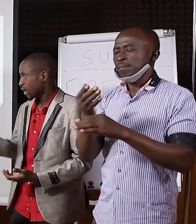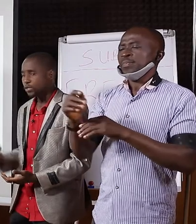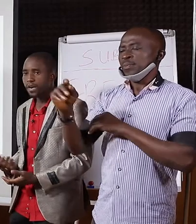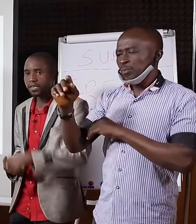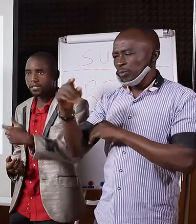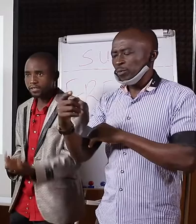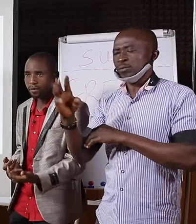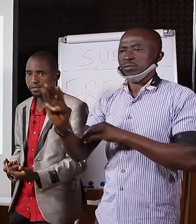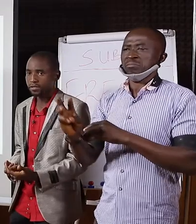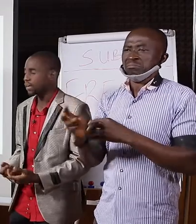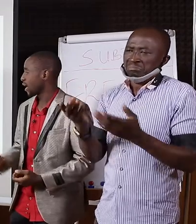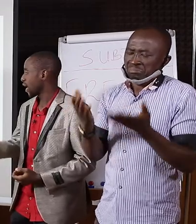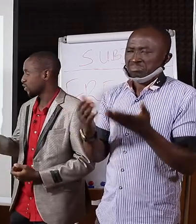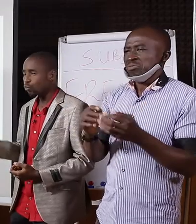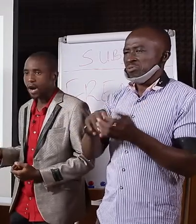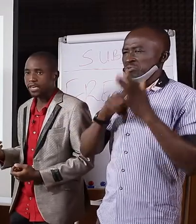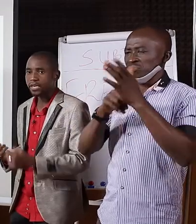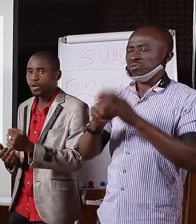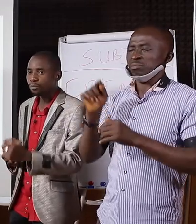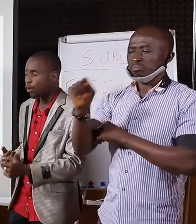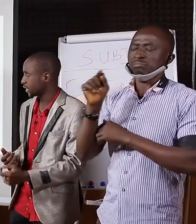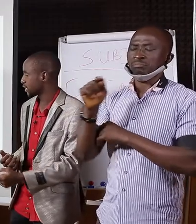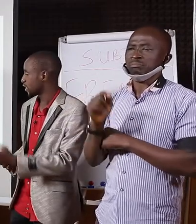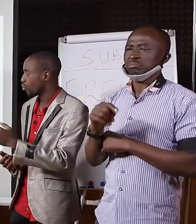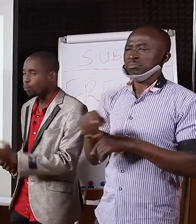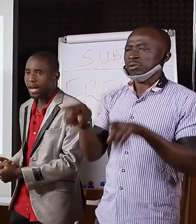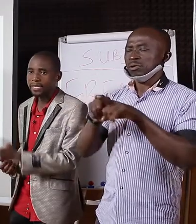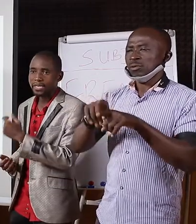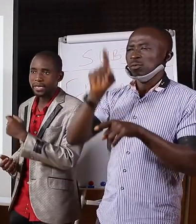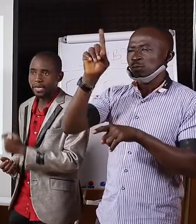it can be expressed in decimals as